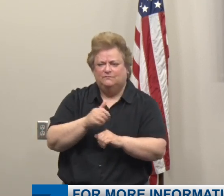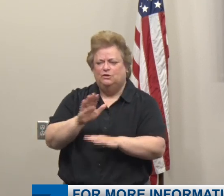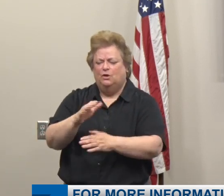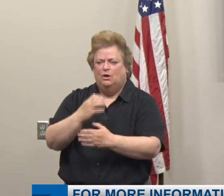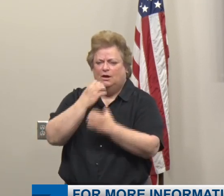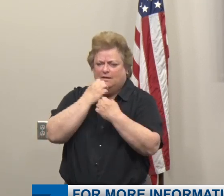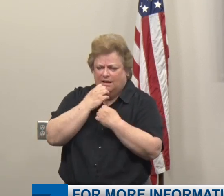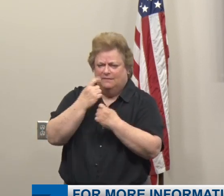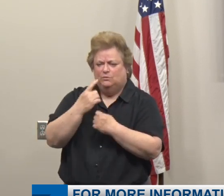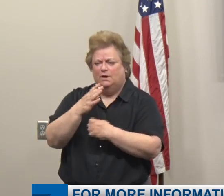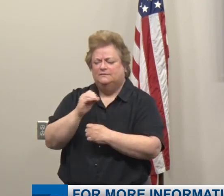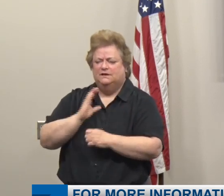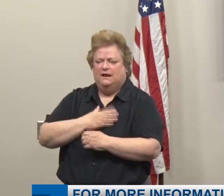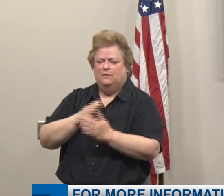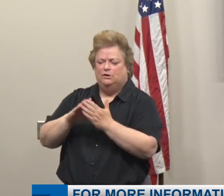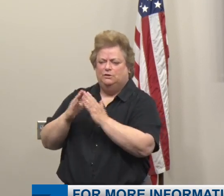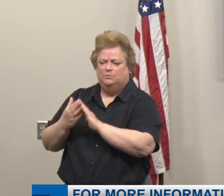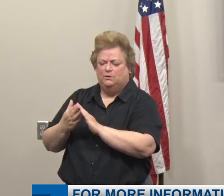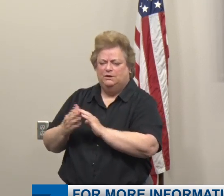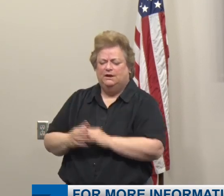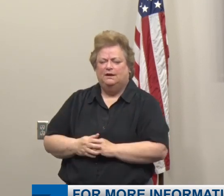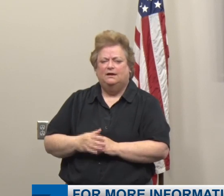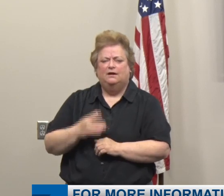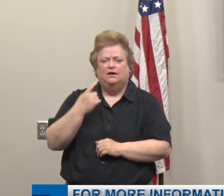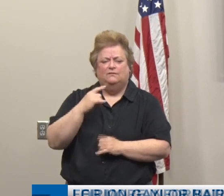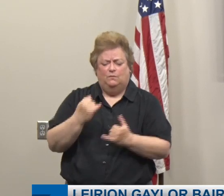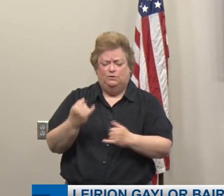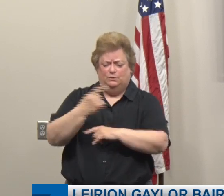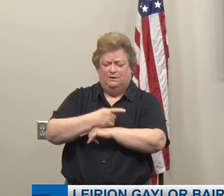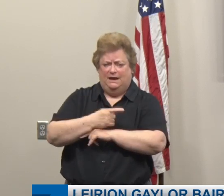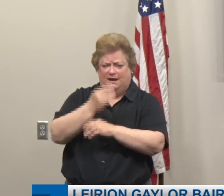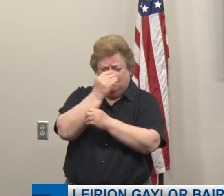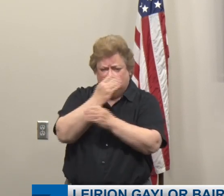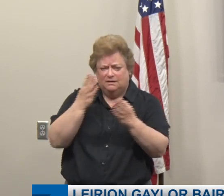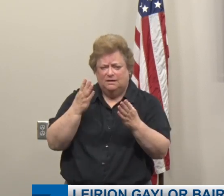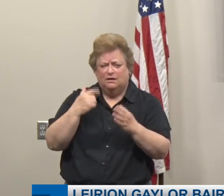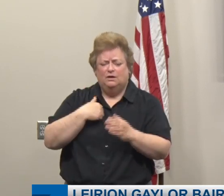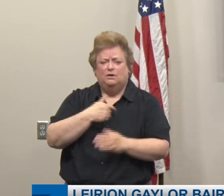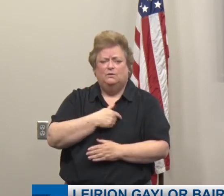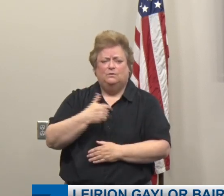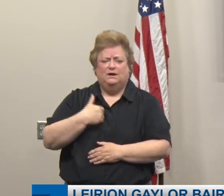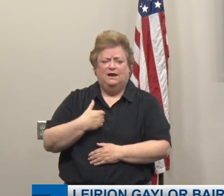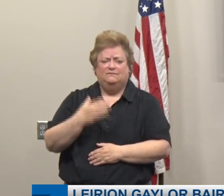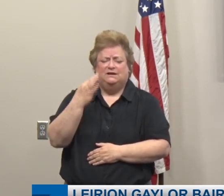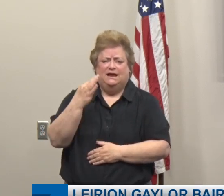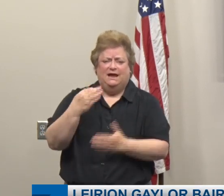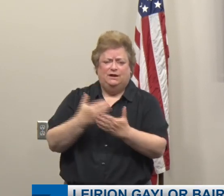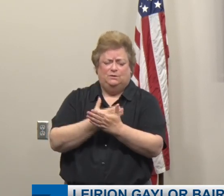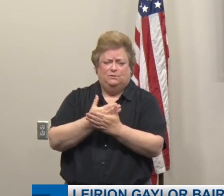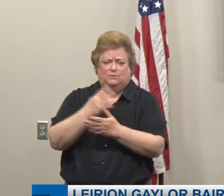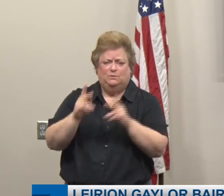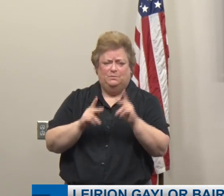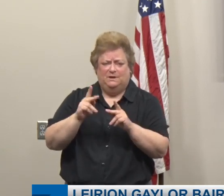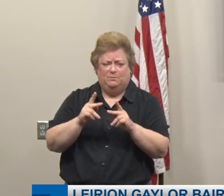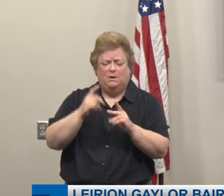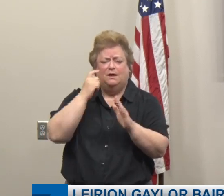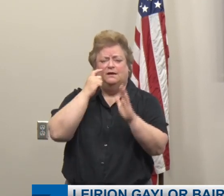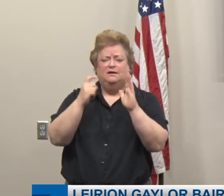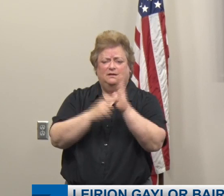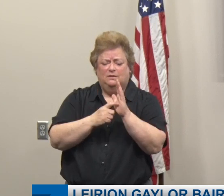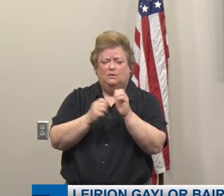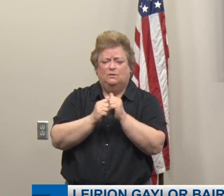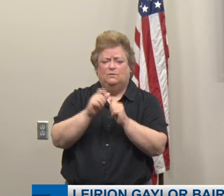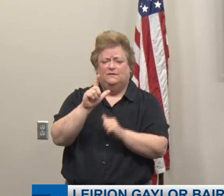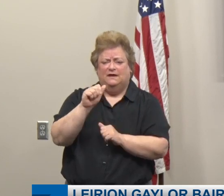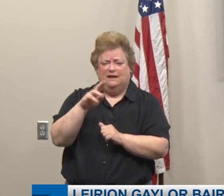our community for today's update we want to share that we have had nine new people in Lincoln diagnosed with lab